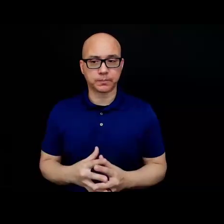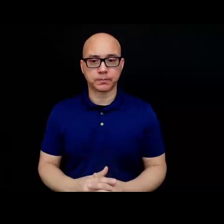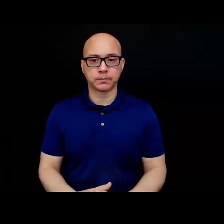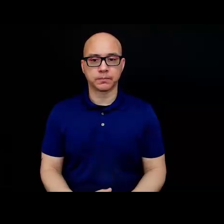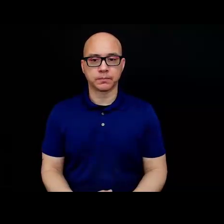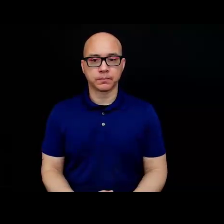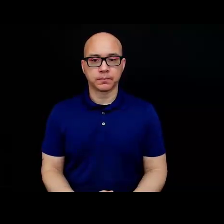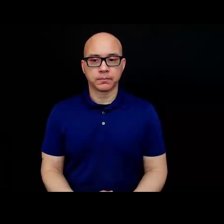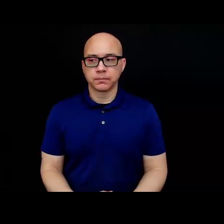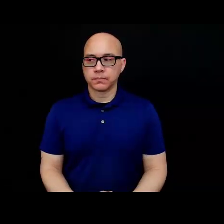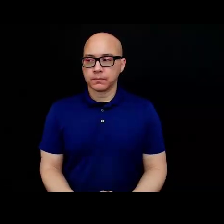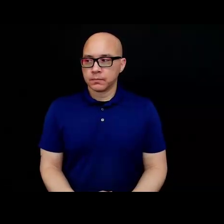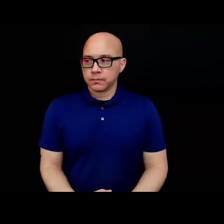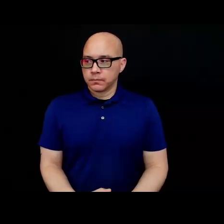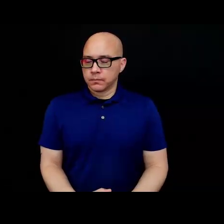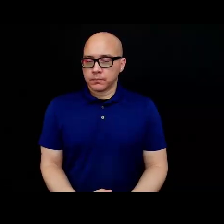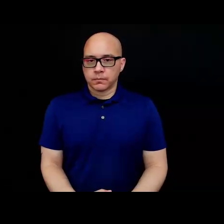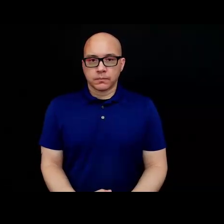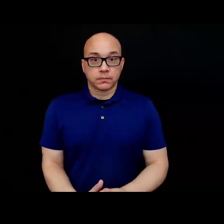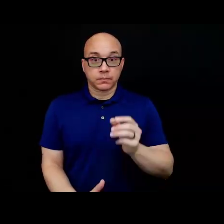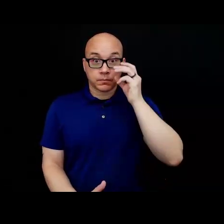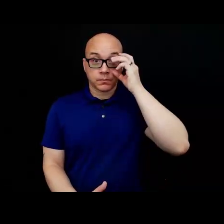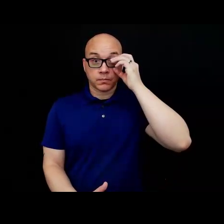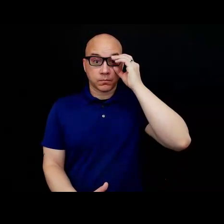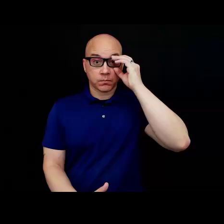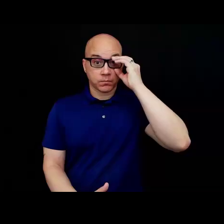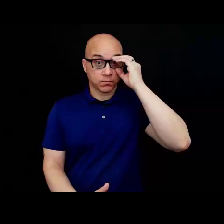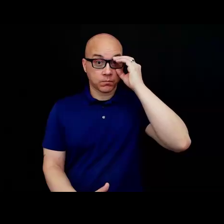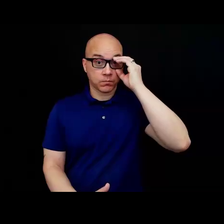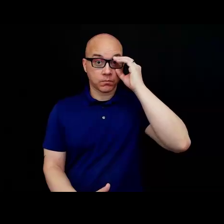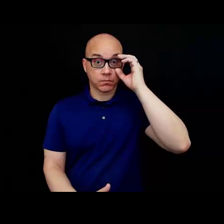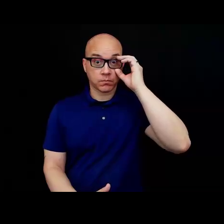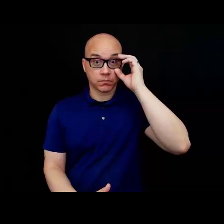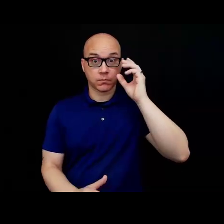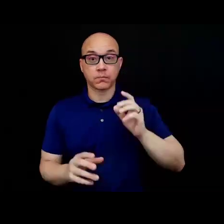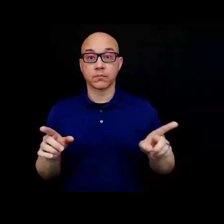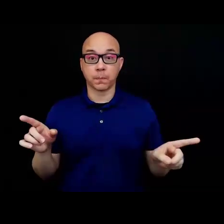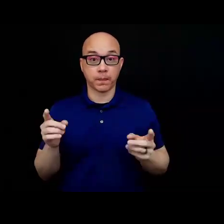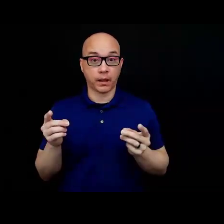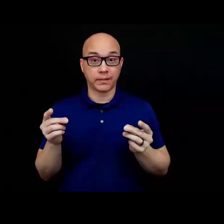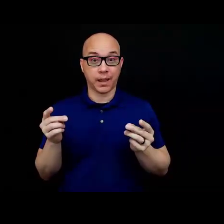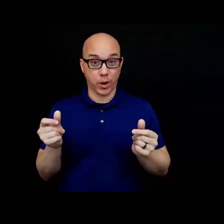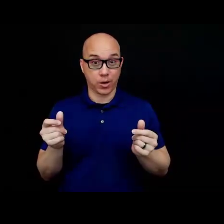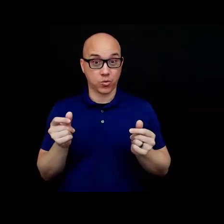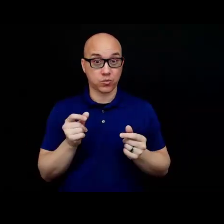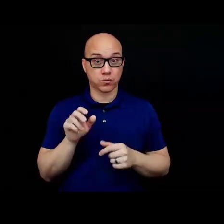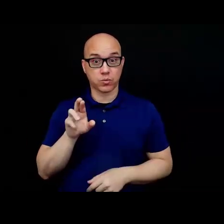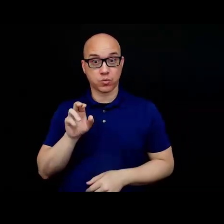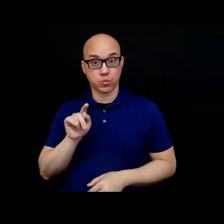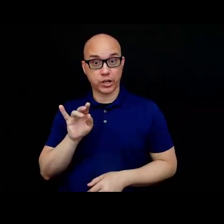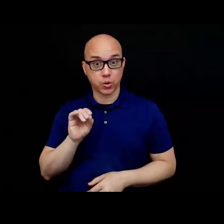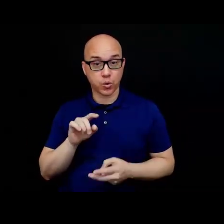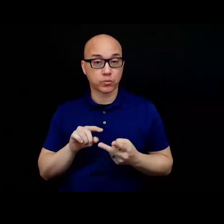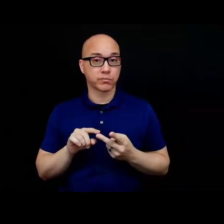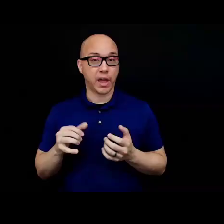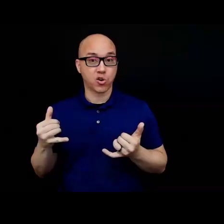quick ratios and current ratios help them to determine your how liquid you are and your cash